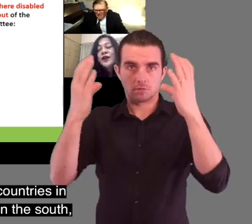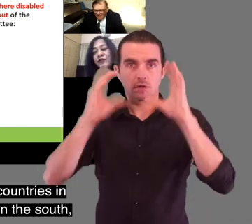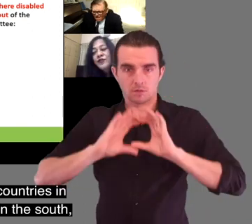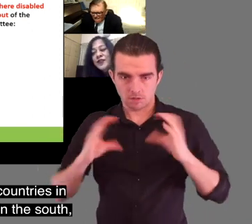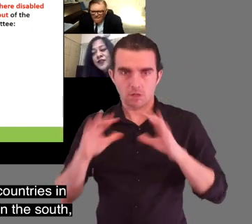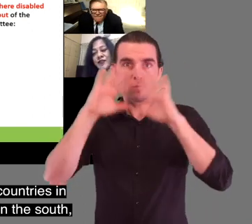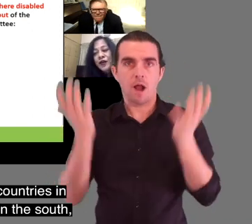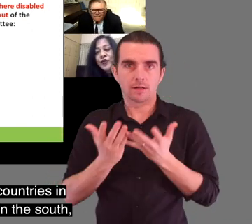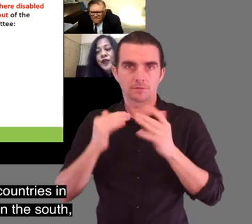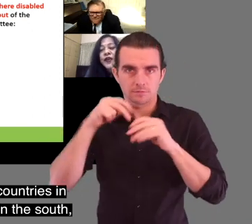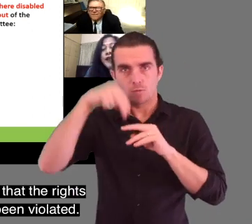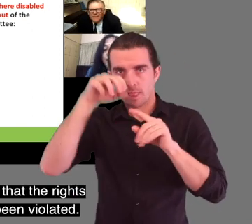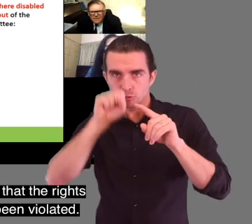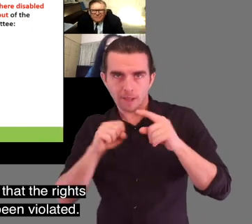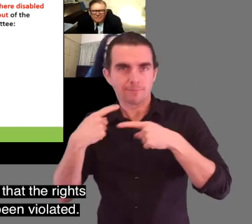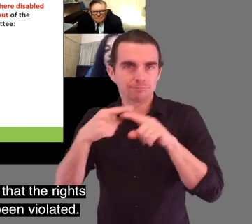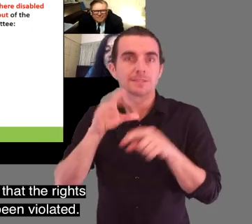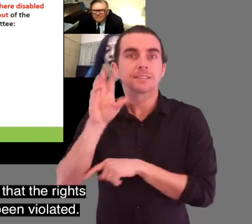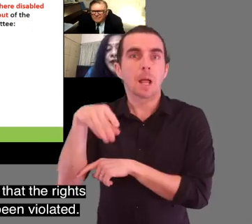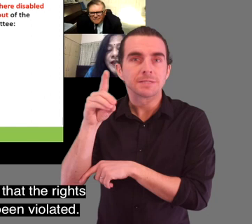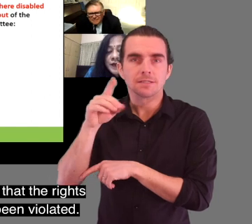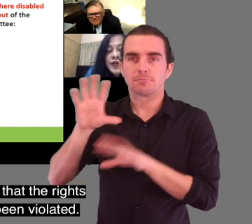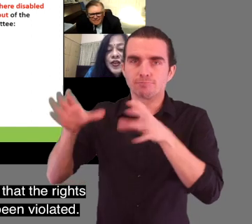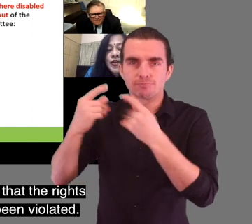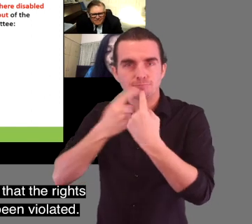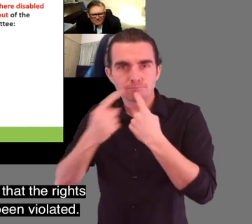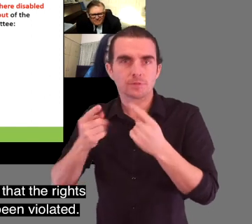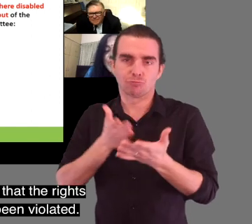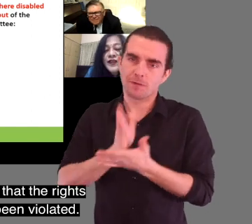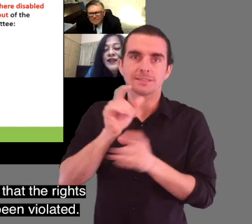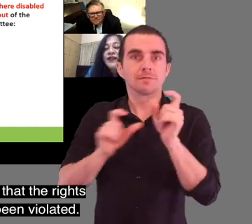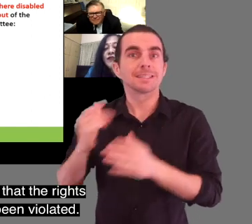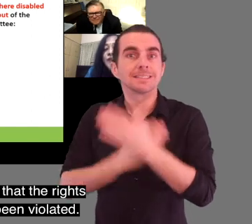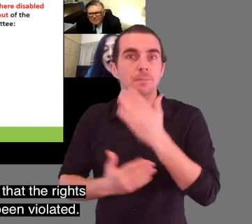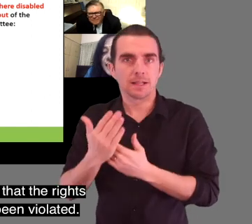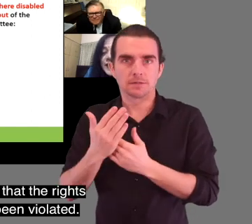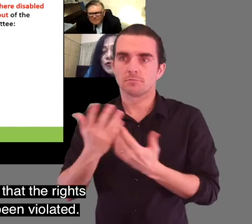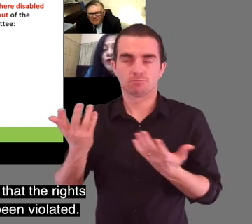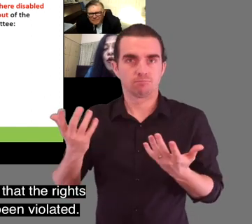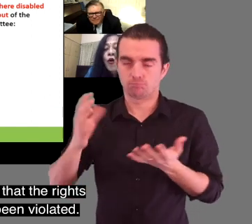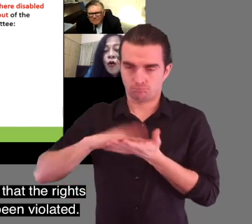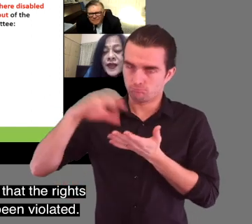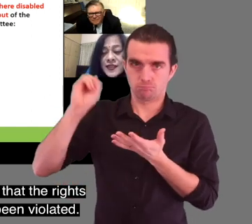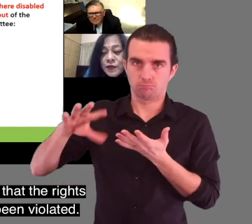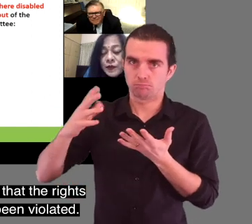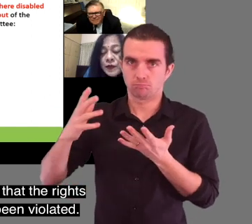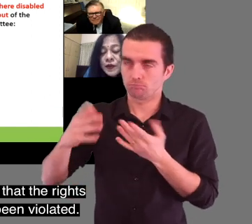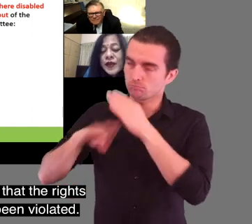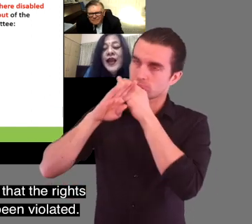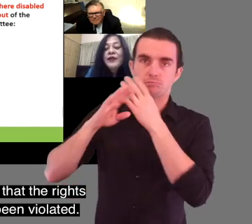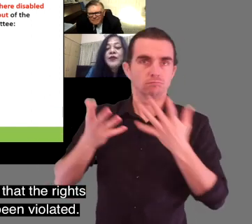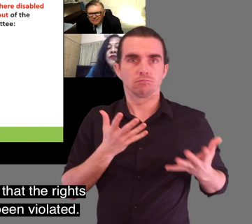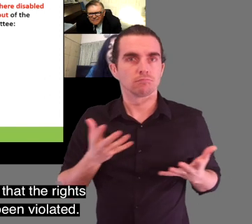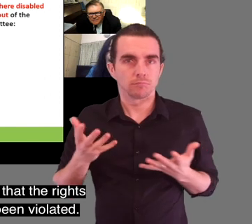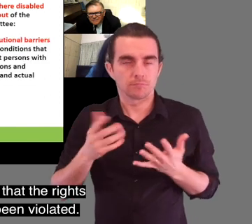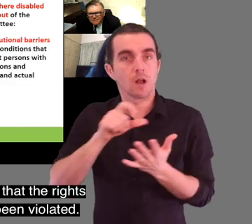the countries in the south, the CRPD committee noted that the rights of all disabled people